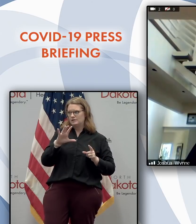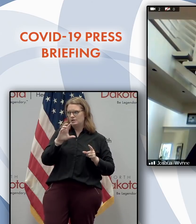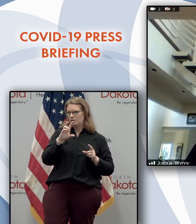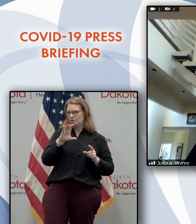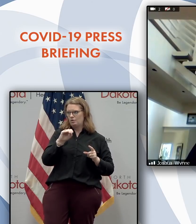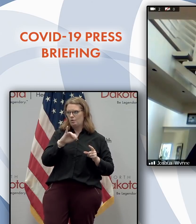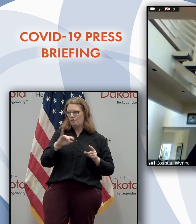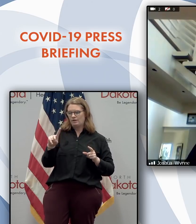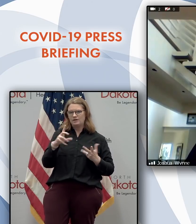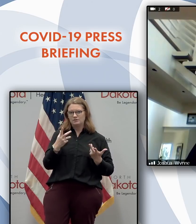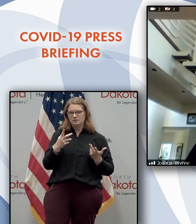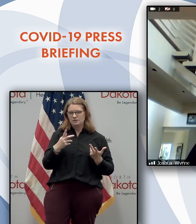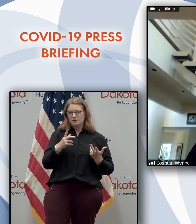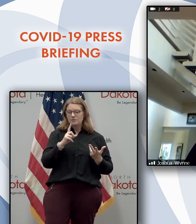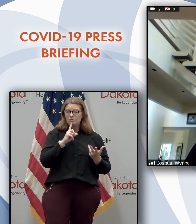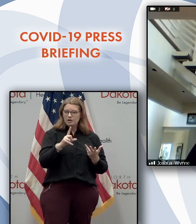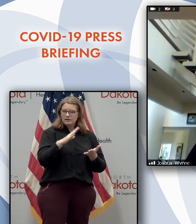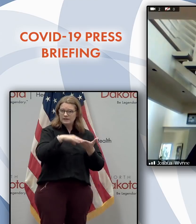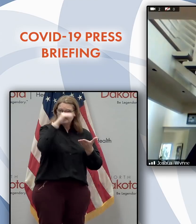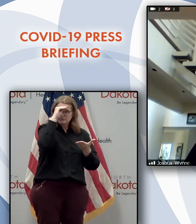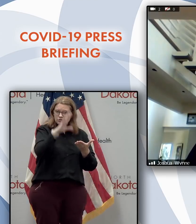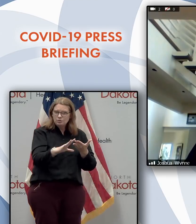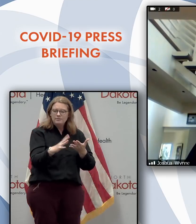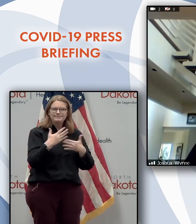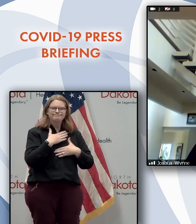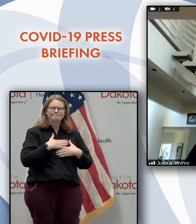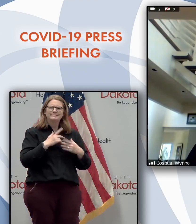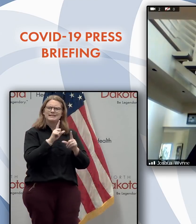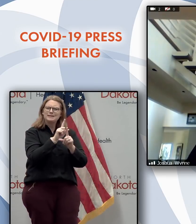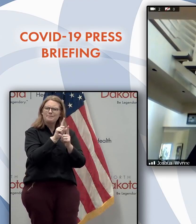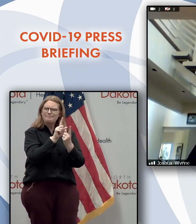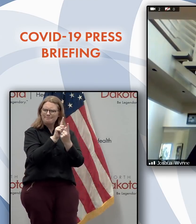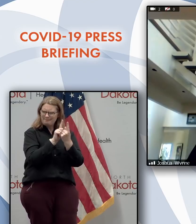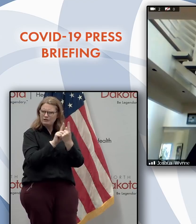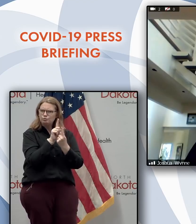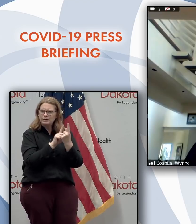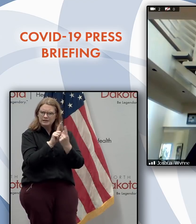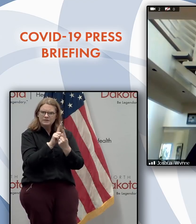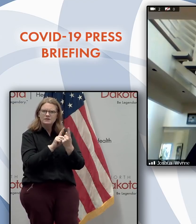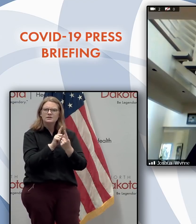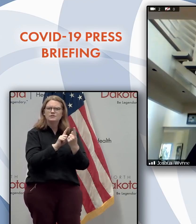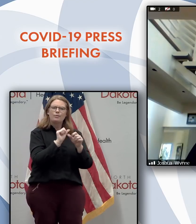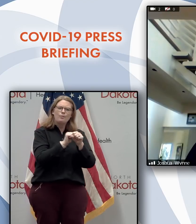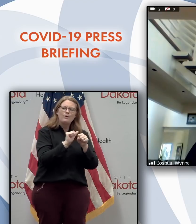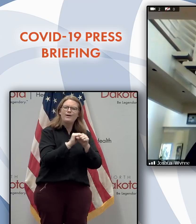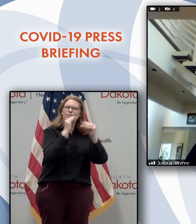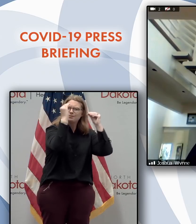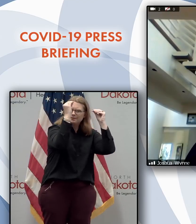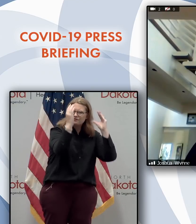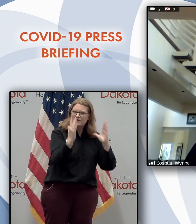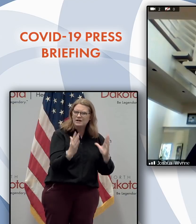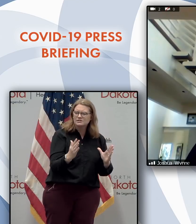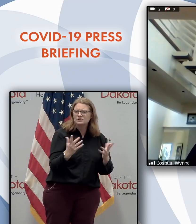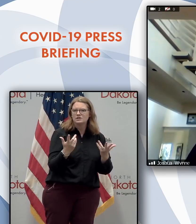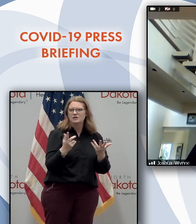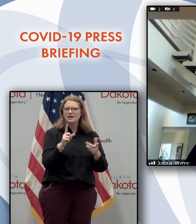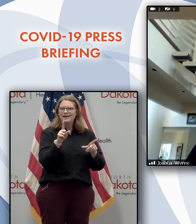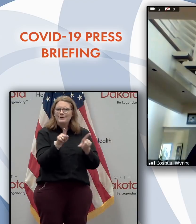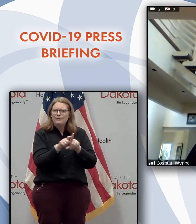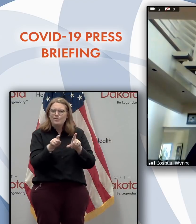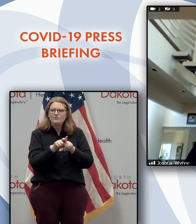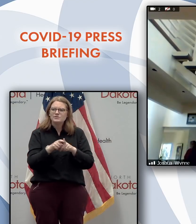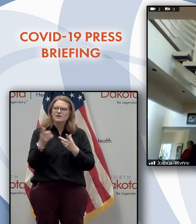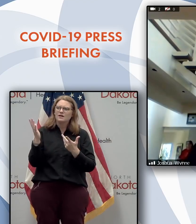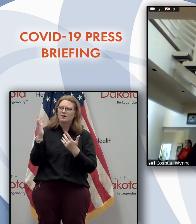students really enjoy the mentoring of being with their professors and the comradeship of being